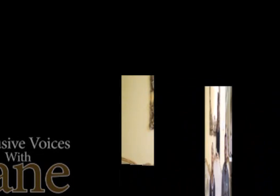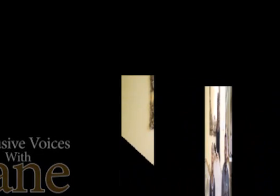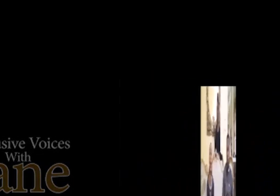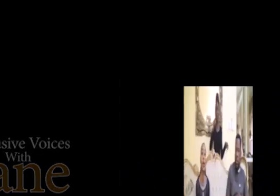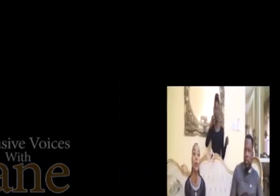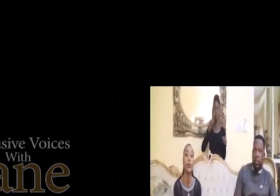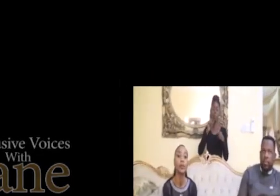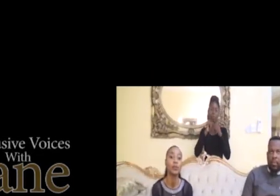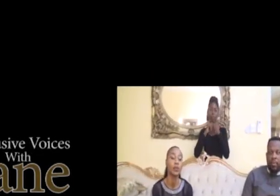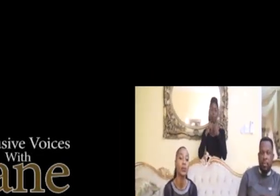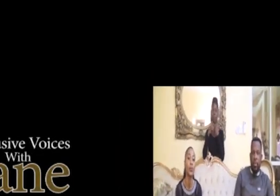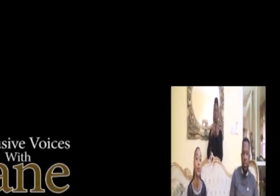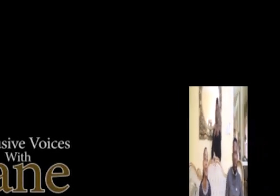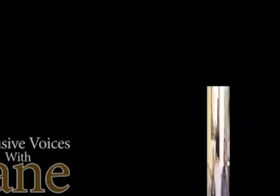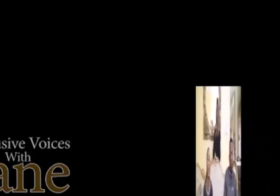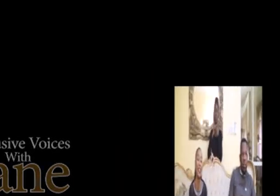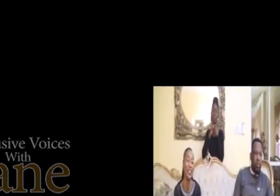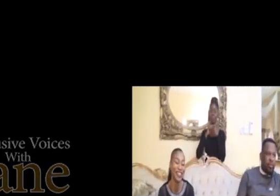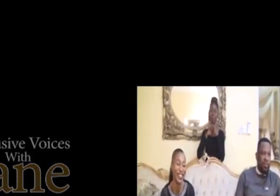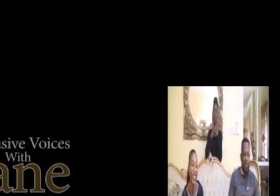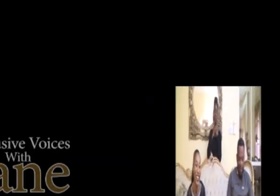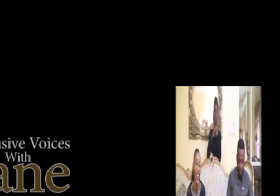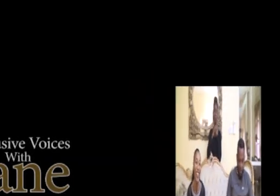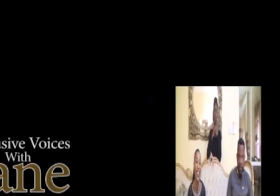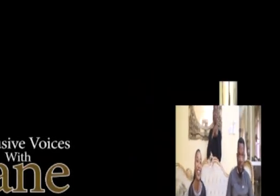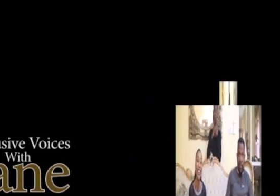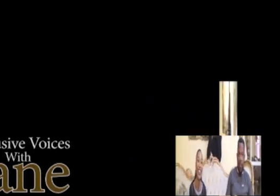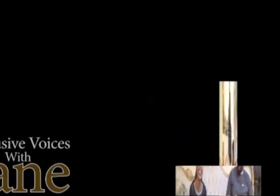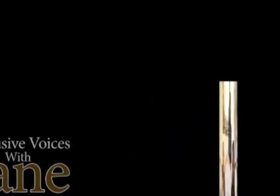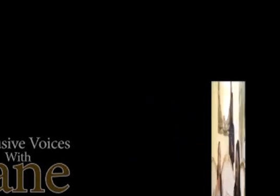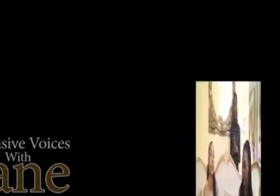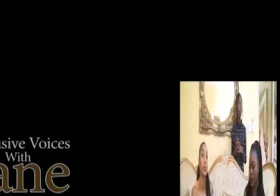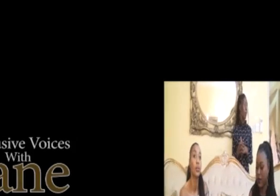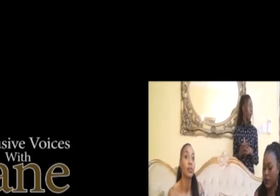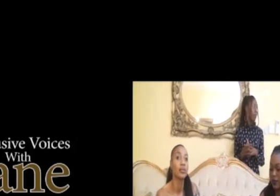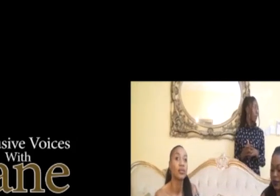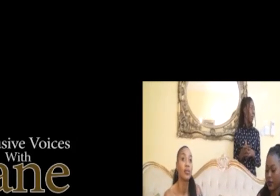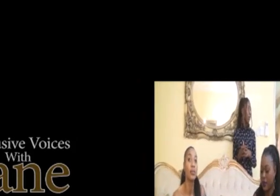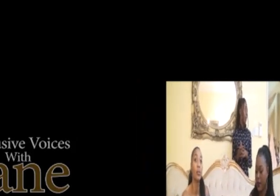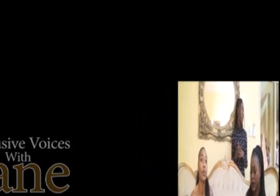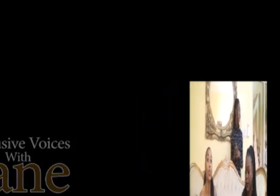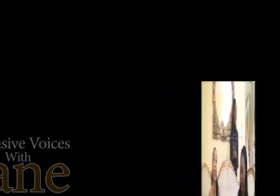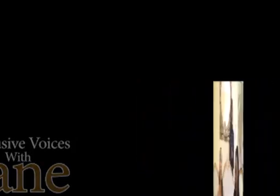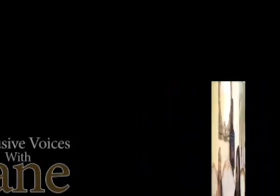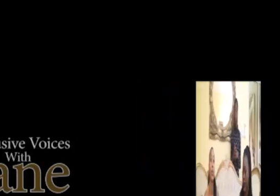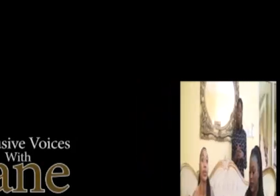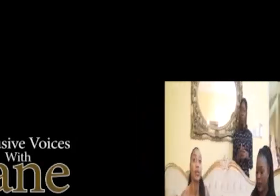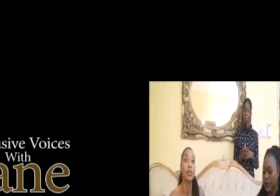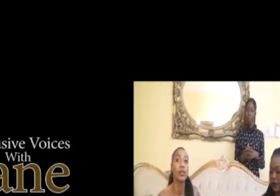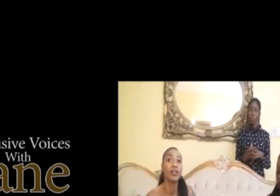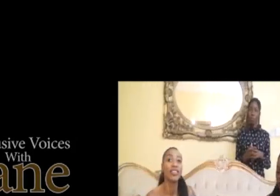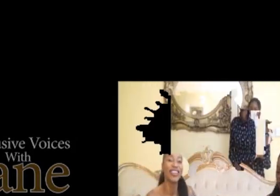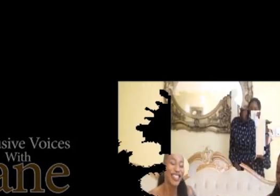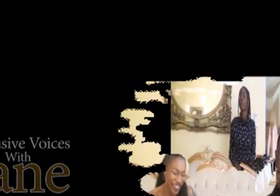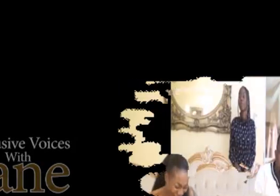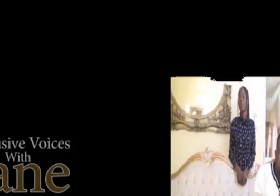somebody much as I want you. I never thought I'd ever love somebody much as I